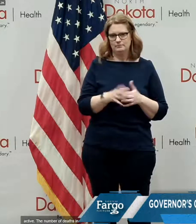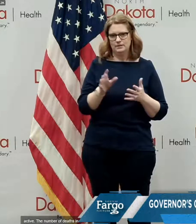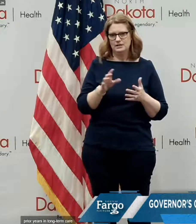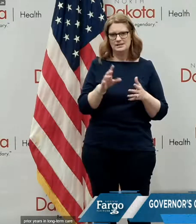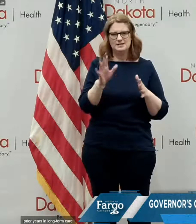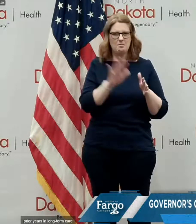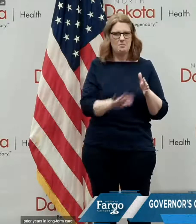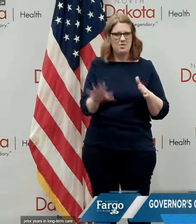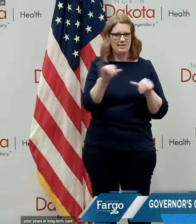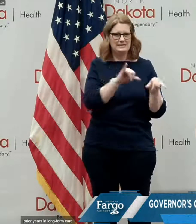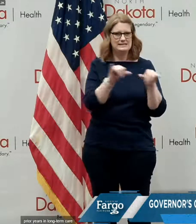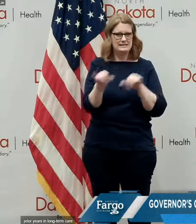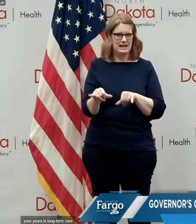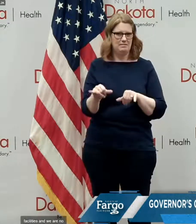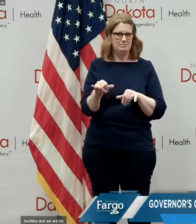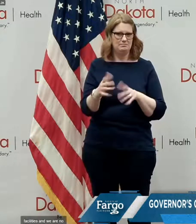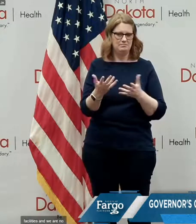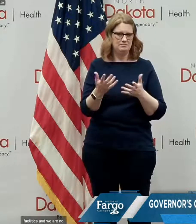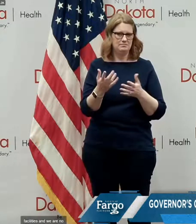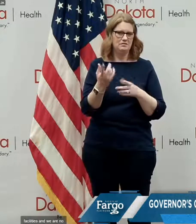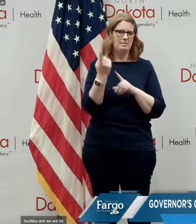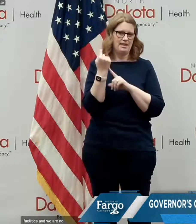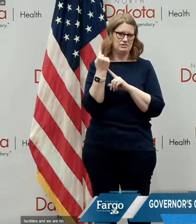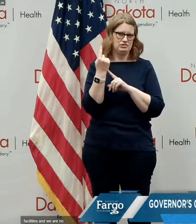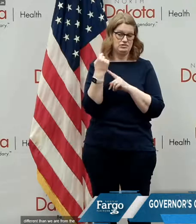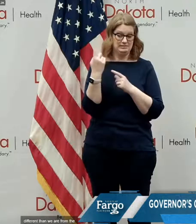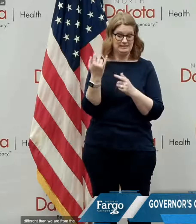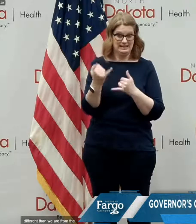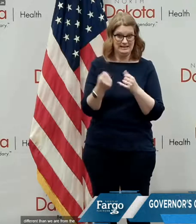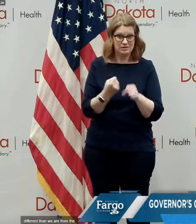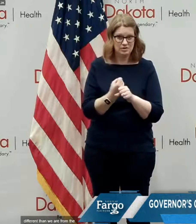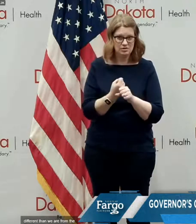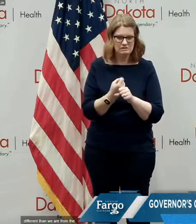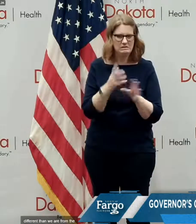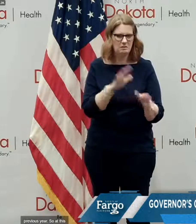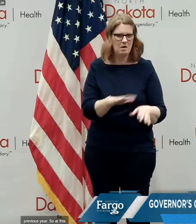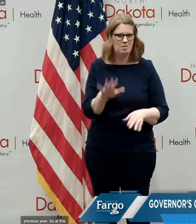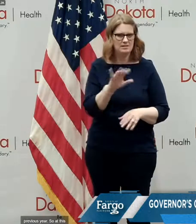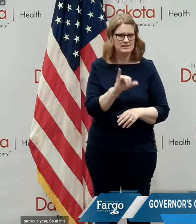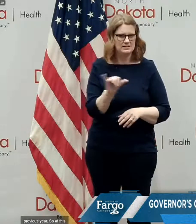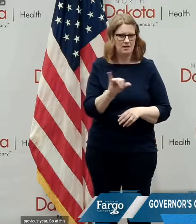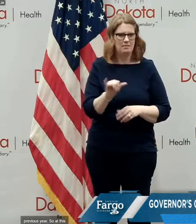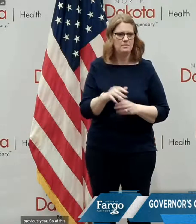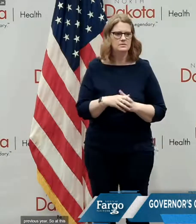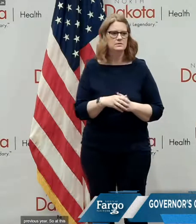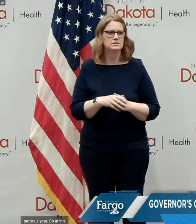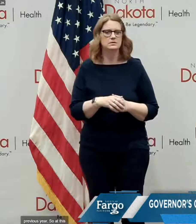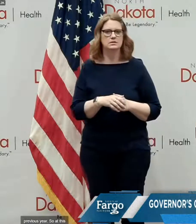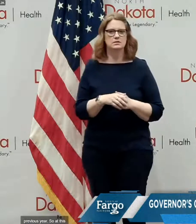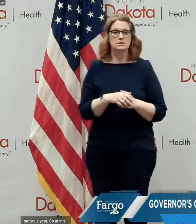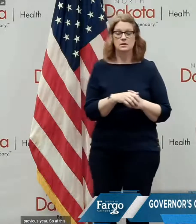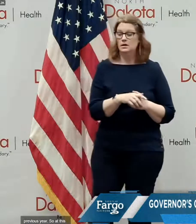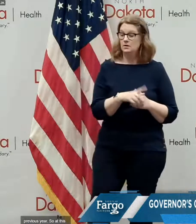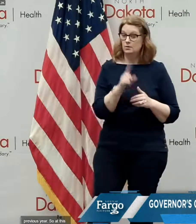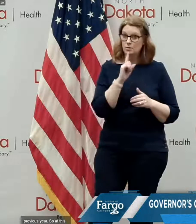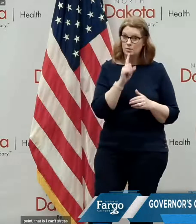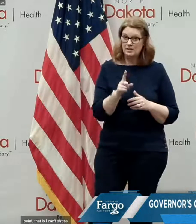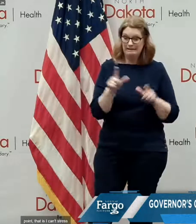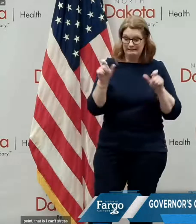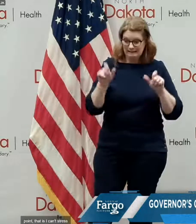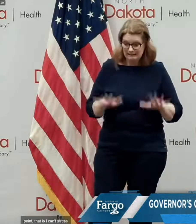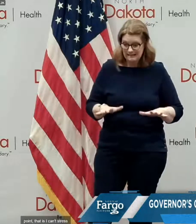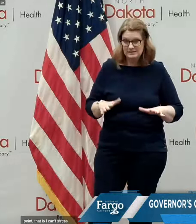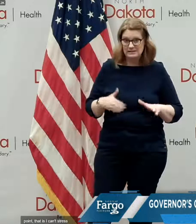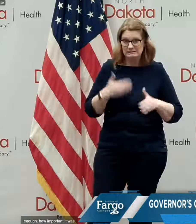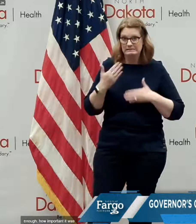year. So at this point, I can't stress enough how important it was that the testing that was being done is